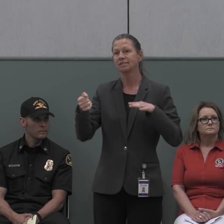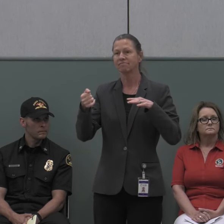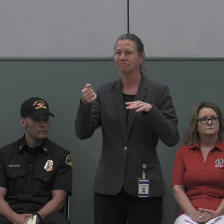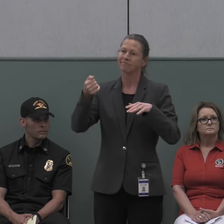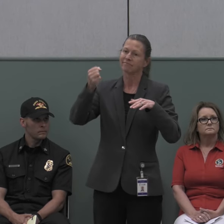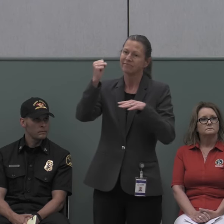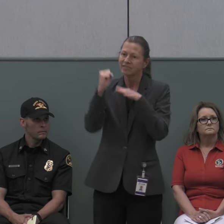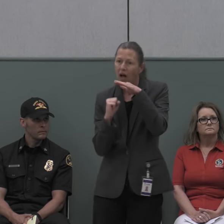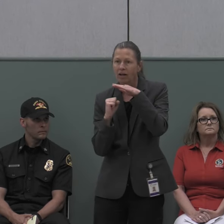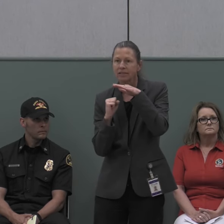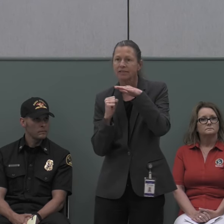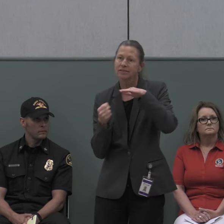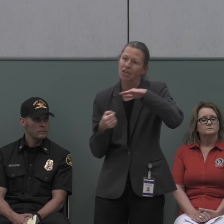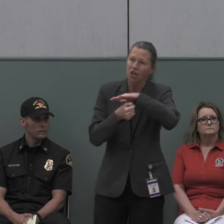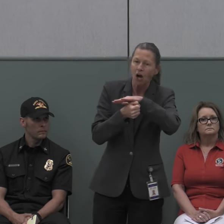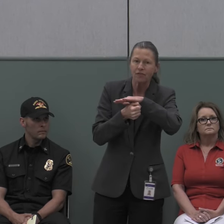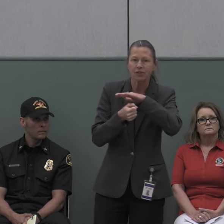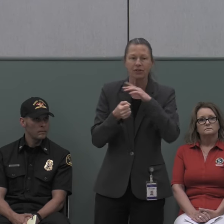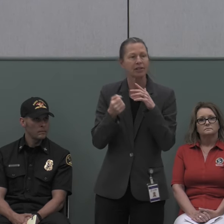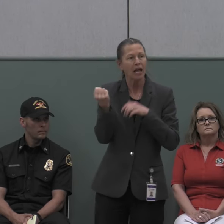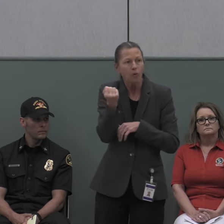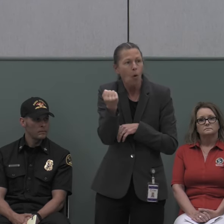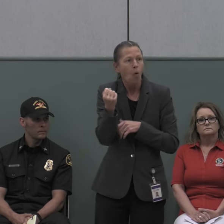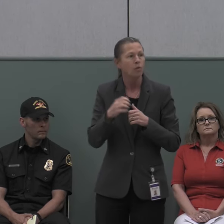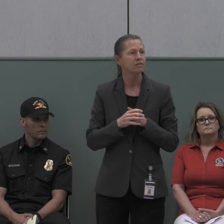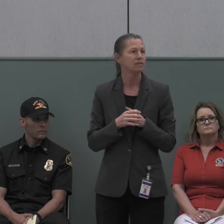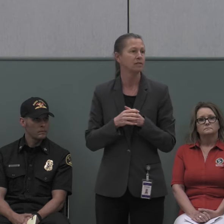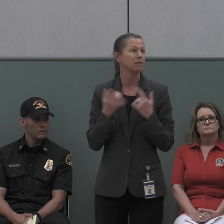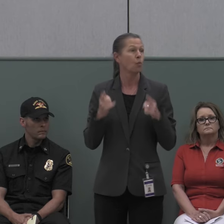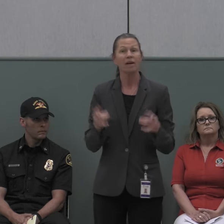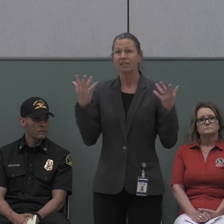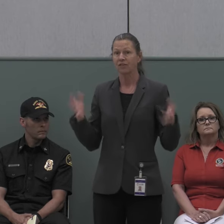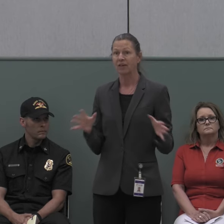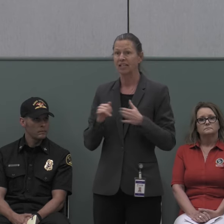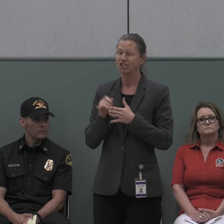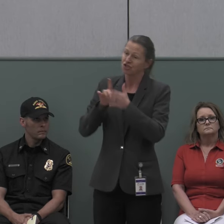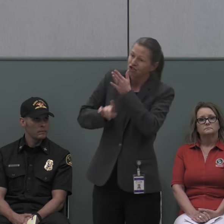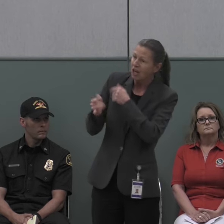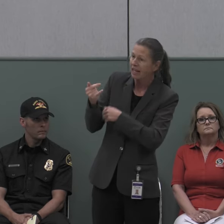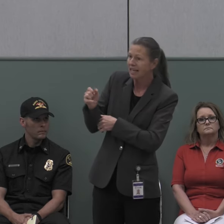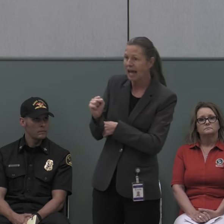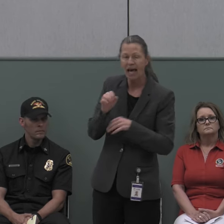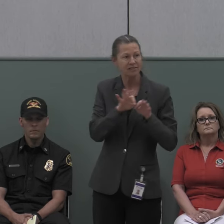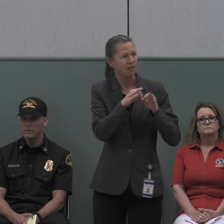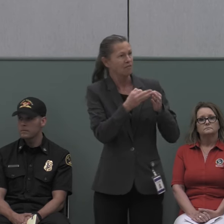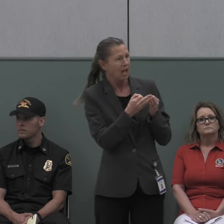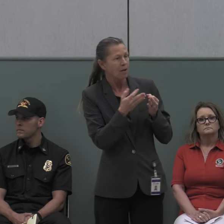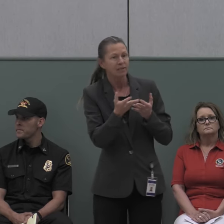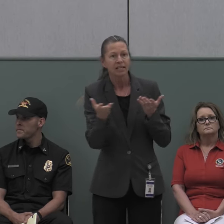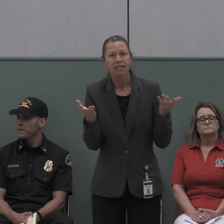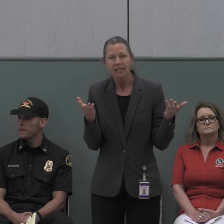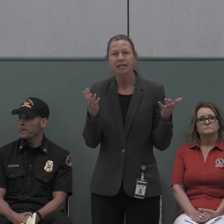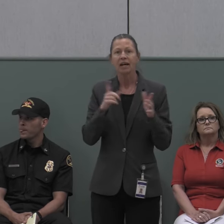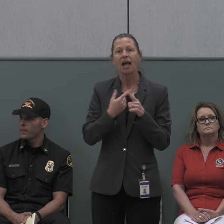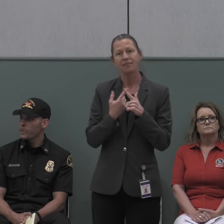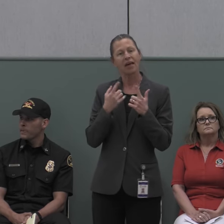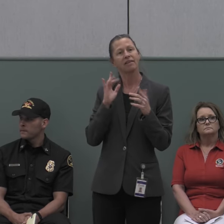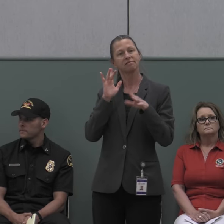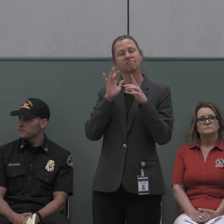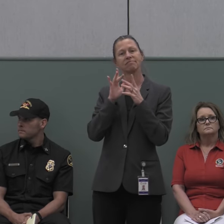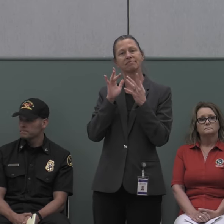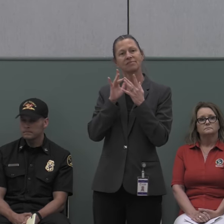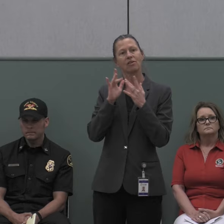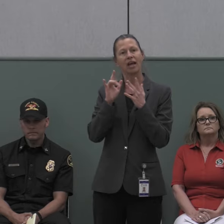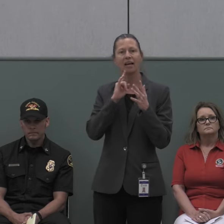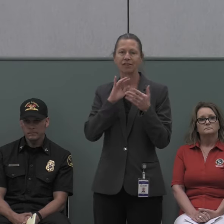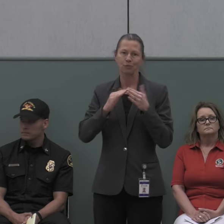sure your gas is off, your family is okay, and then turn to the Red Cross if you need to and your community at large for support. Thank